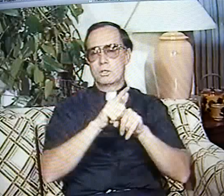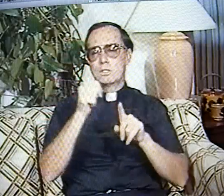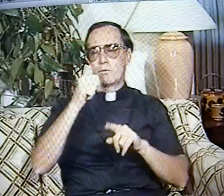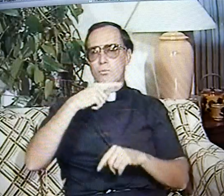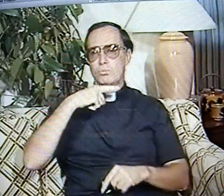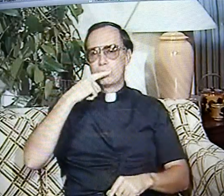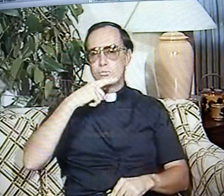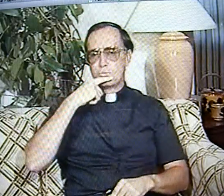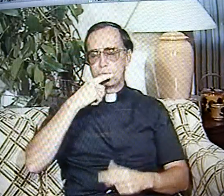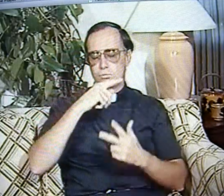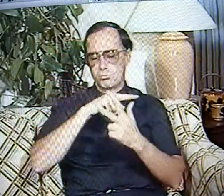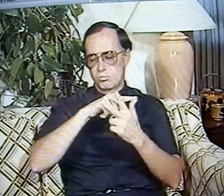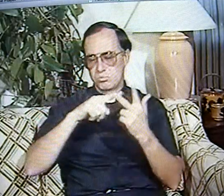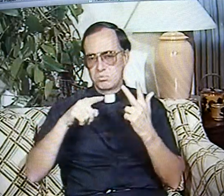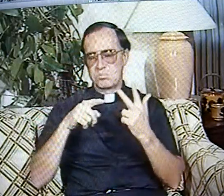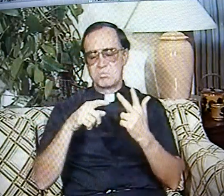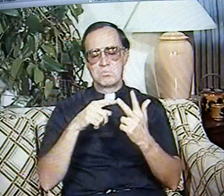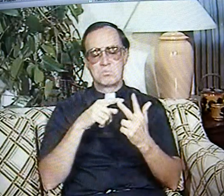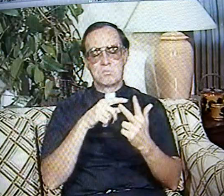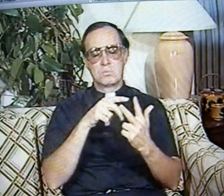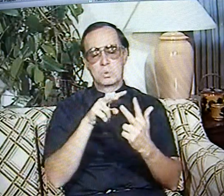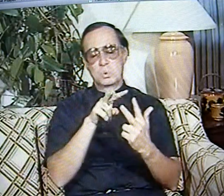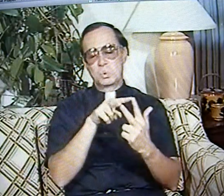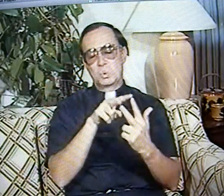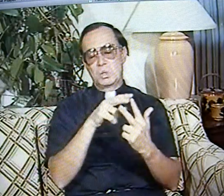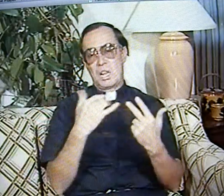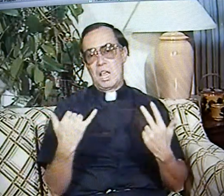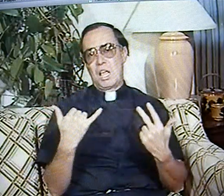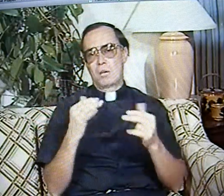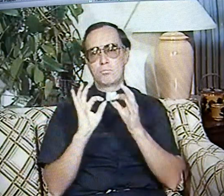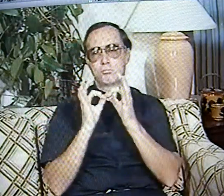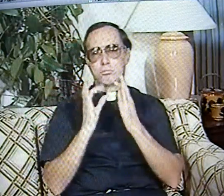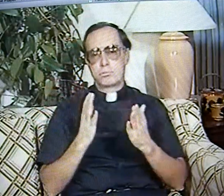Malone in Canada. My siblings are hearing.